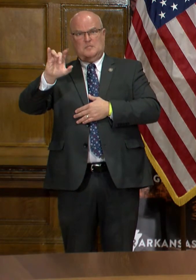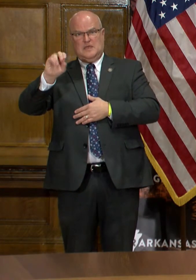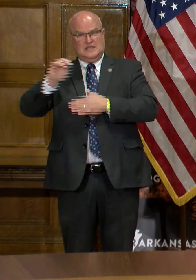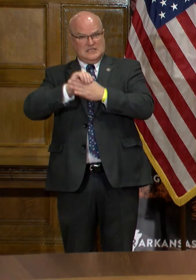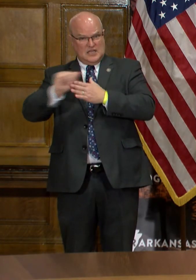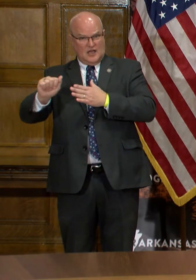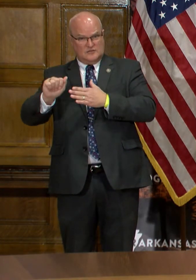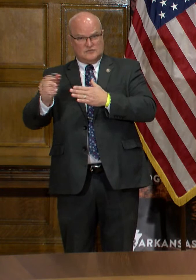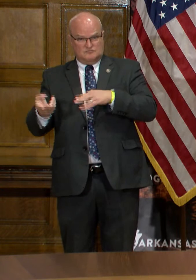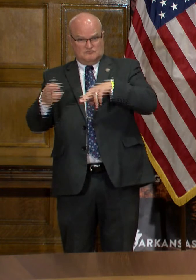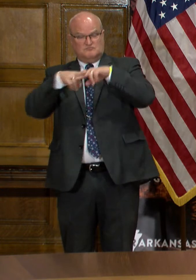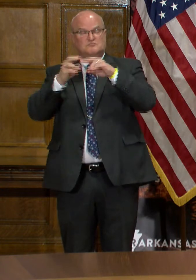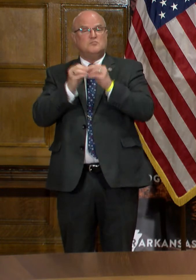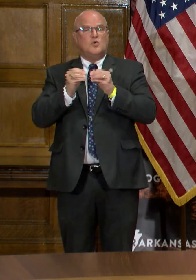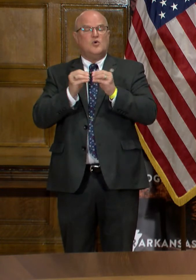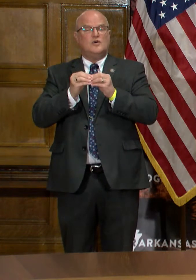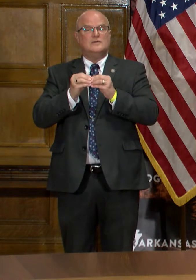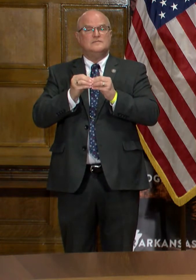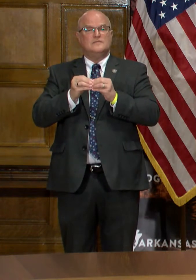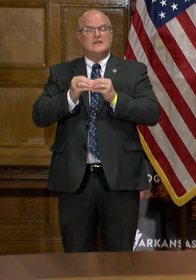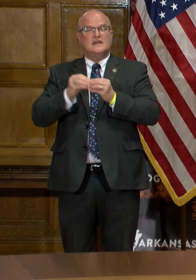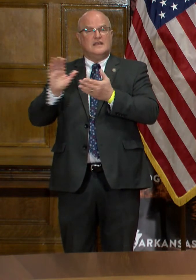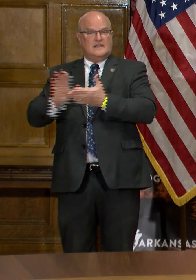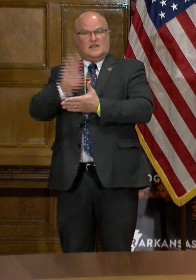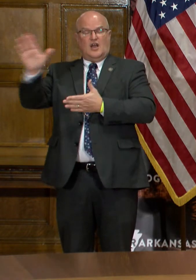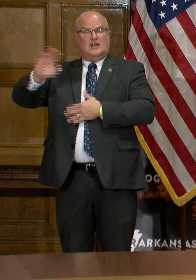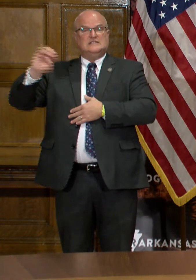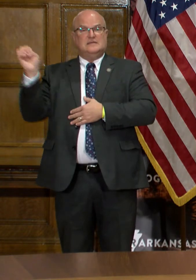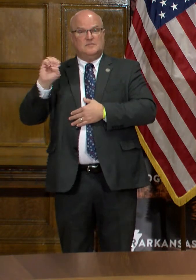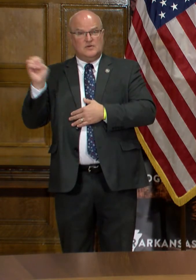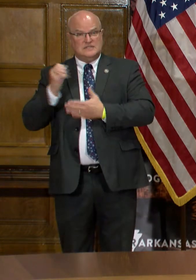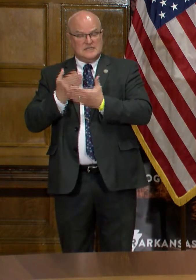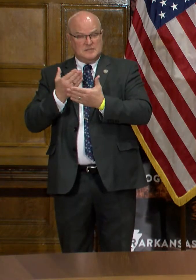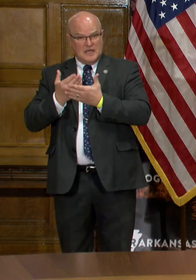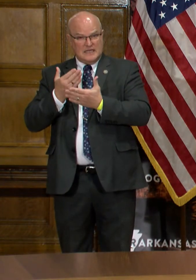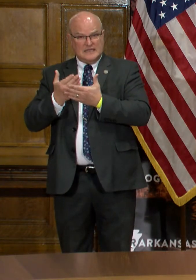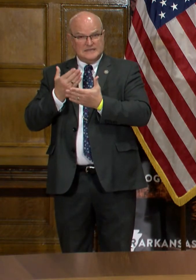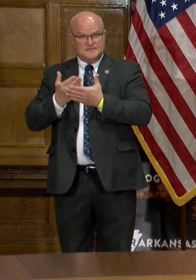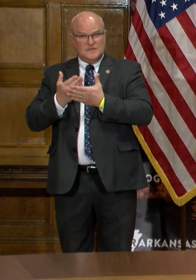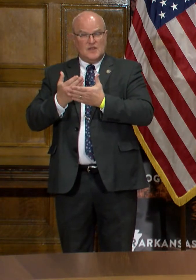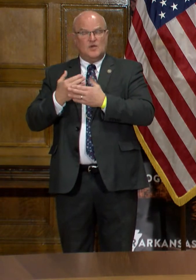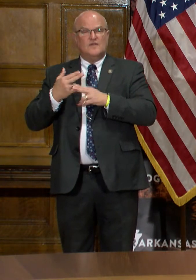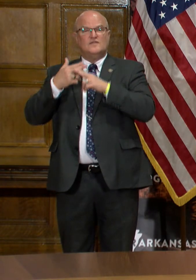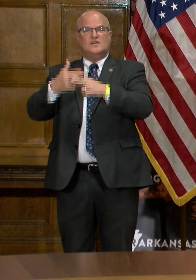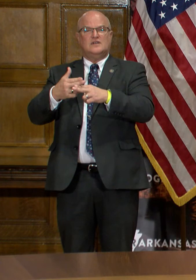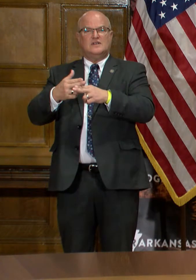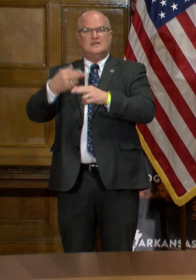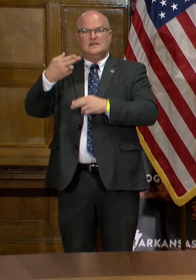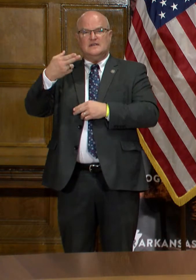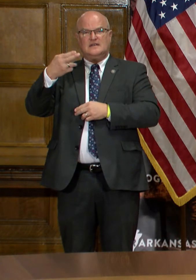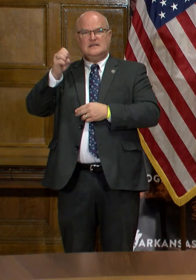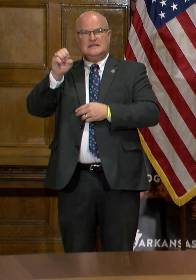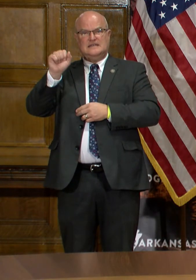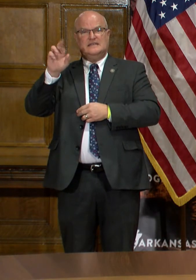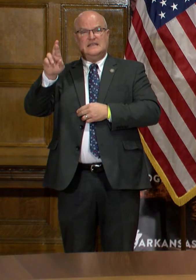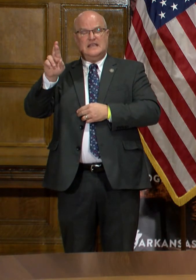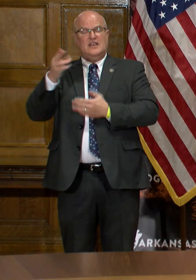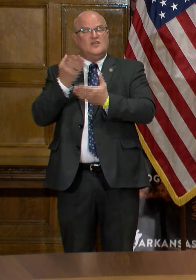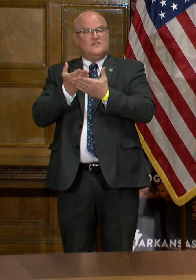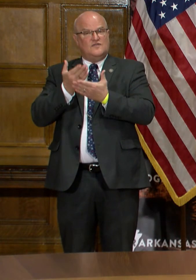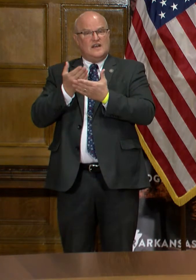dollars. The Higher Education Emergency Relief Funds, we refer to those as the HERE